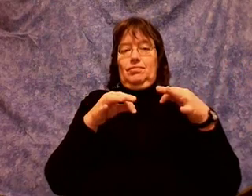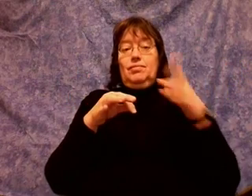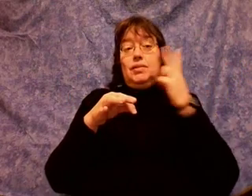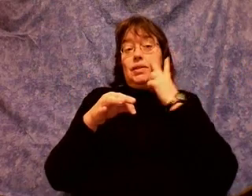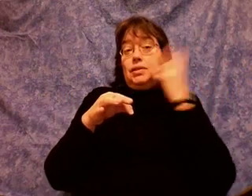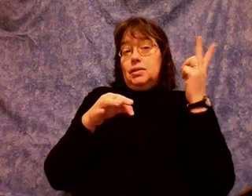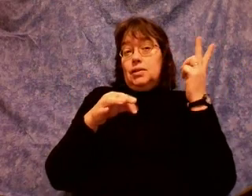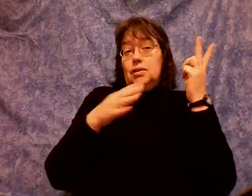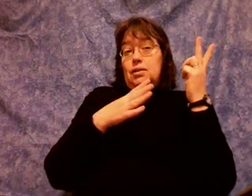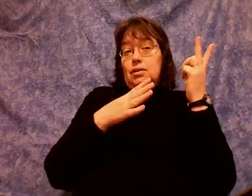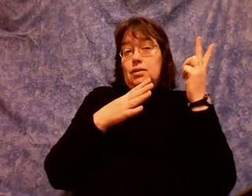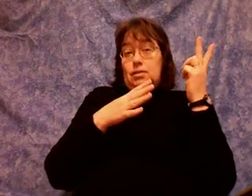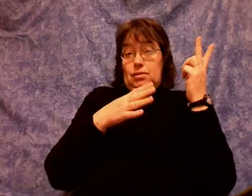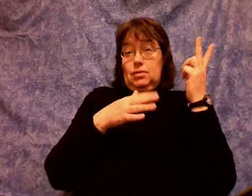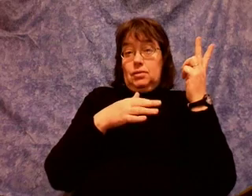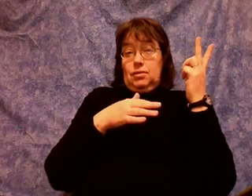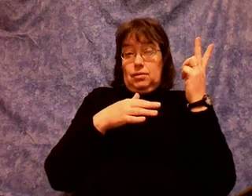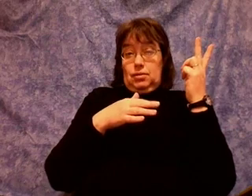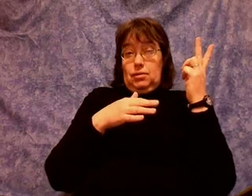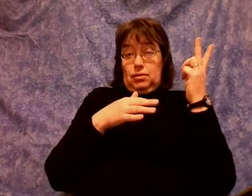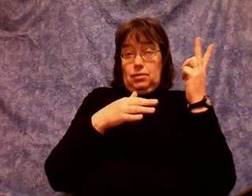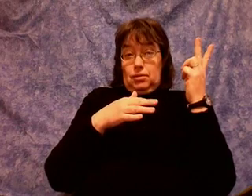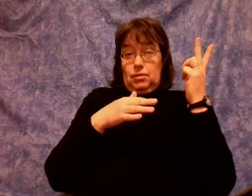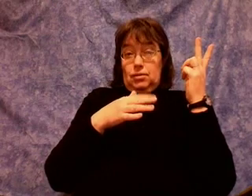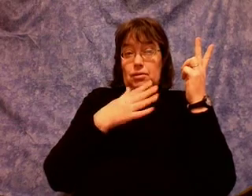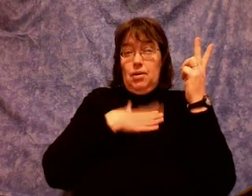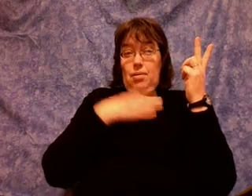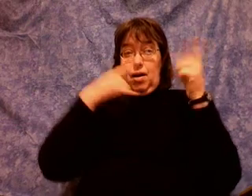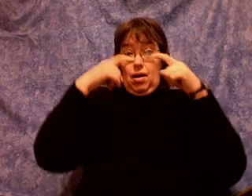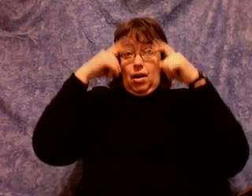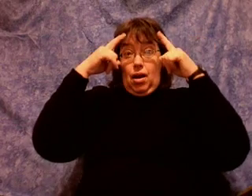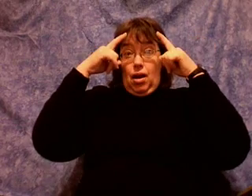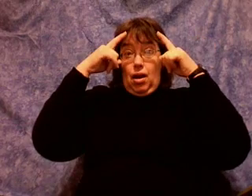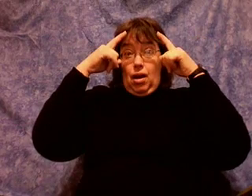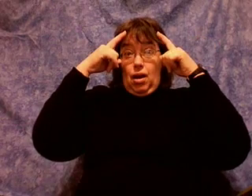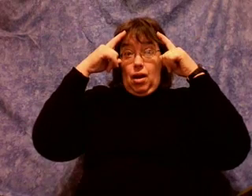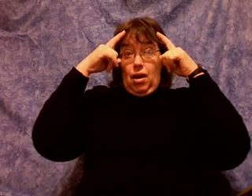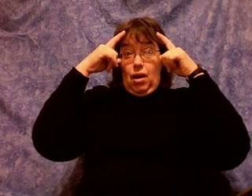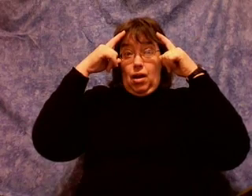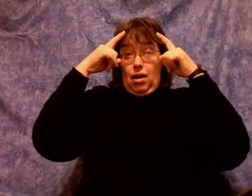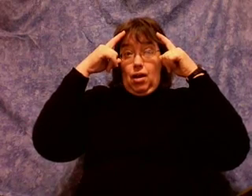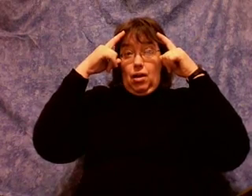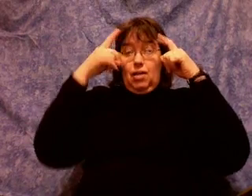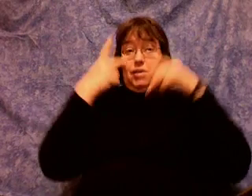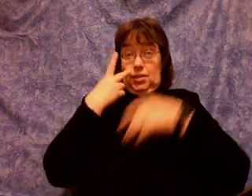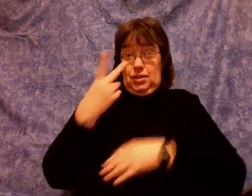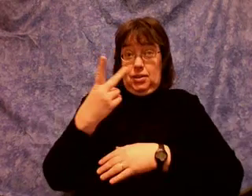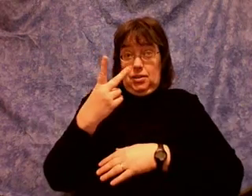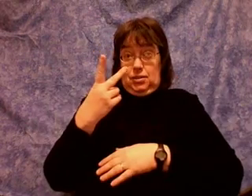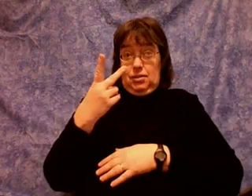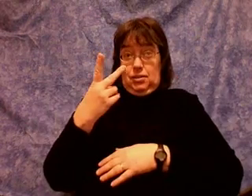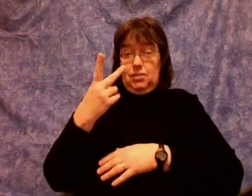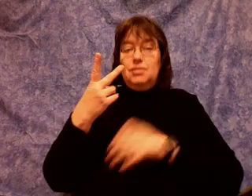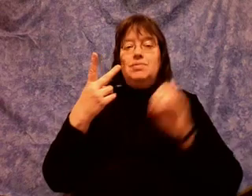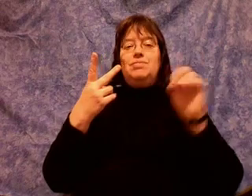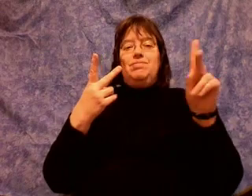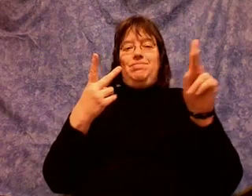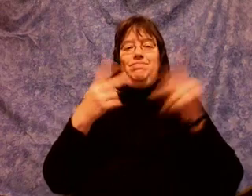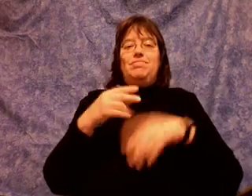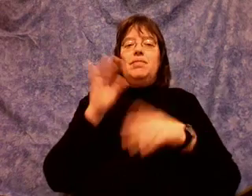Basically, I'll explain to you what the eyebrows mean. You see when I sign, my eyebrows go up? Do you see that?